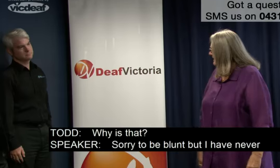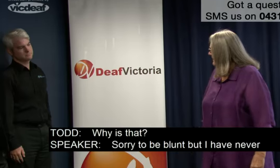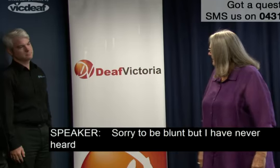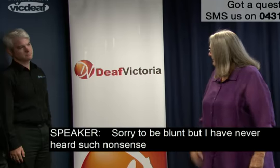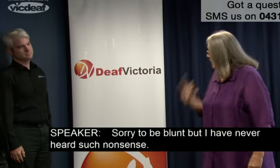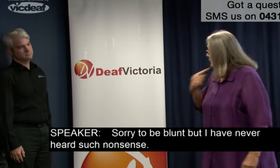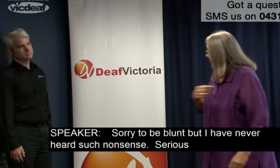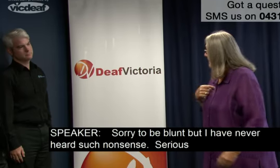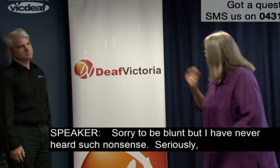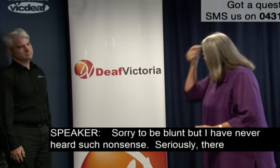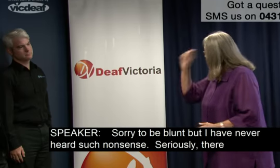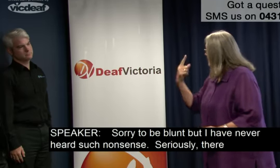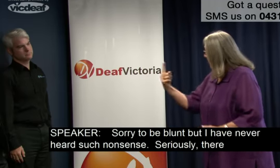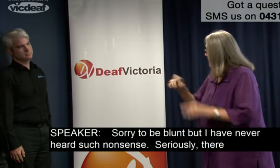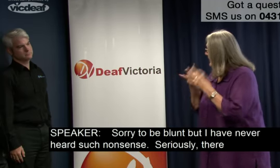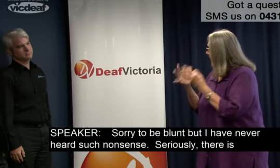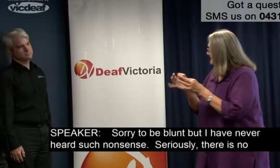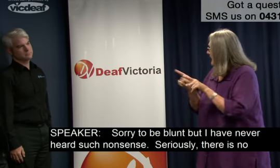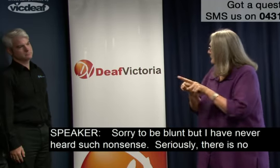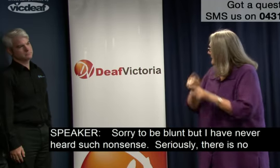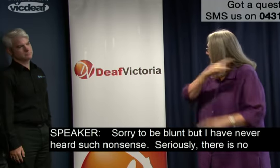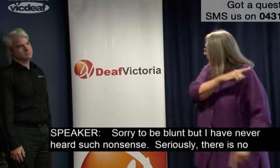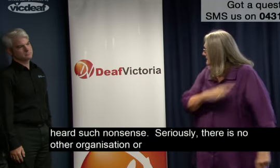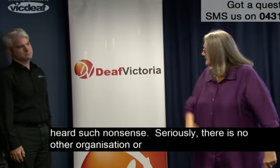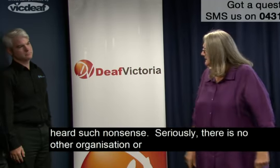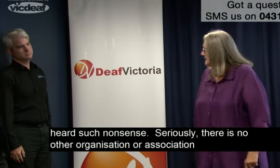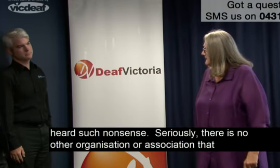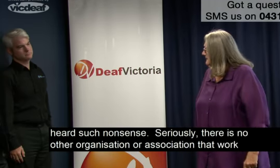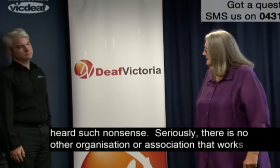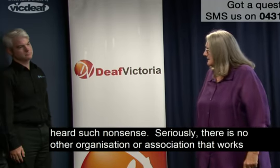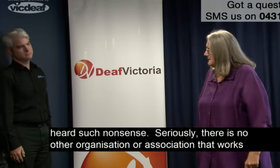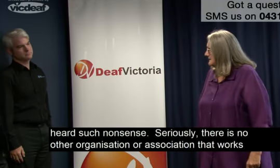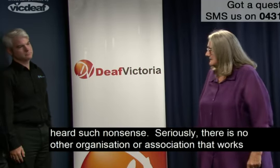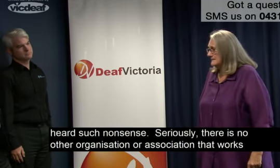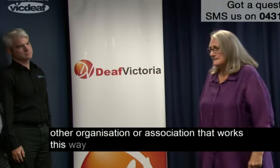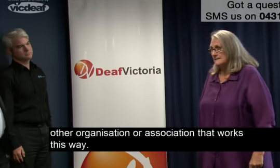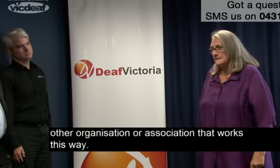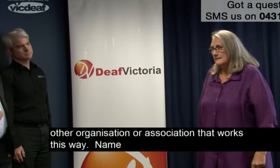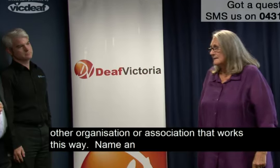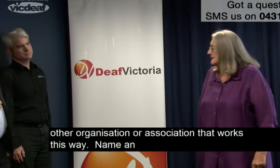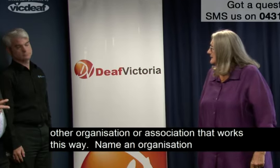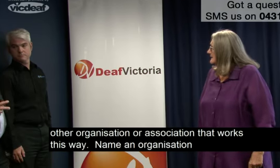organisation or association that works this way. Name an organisation that works like this.